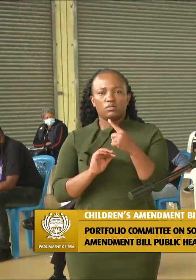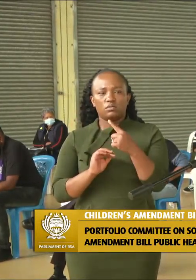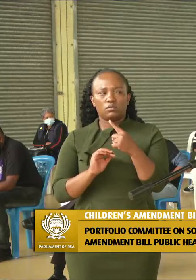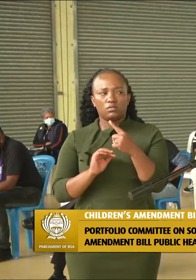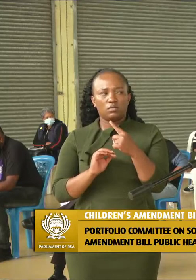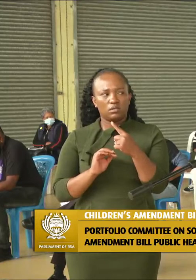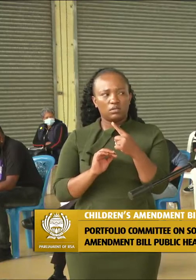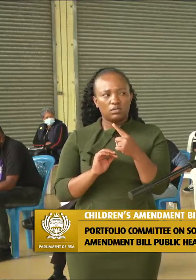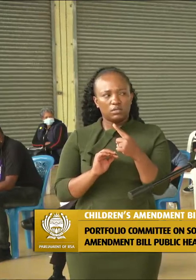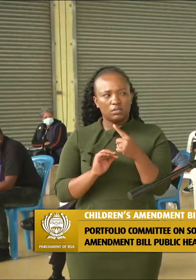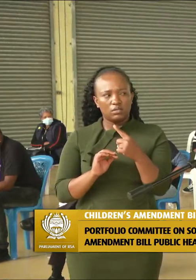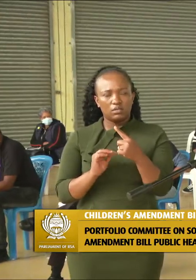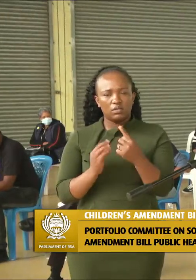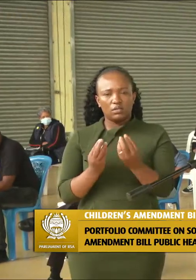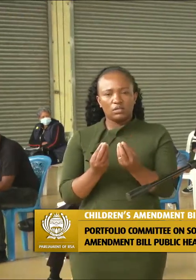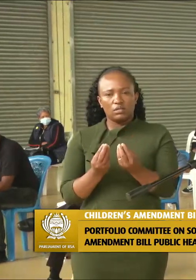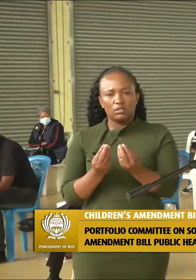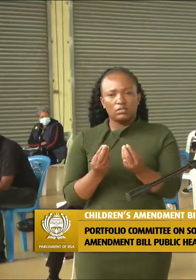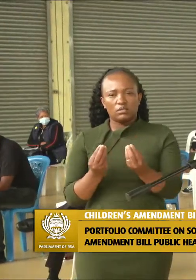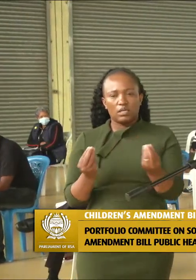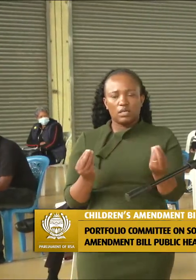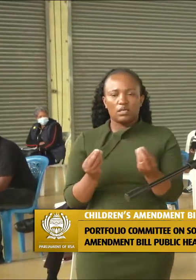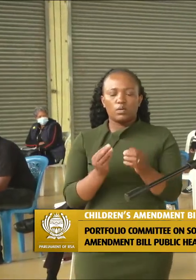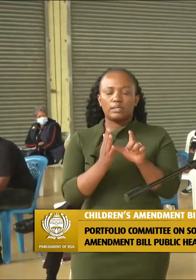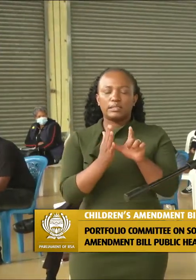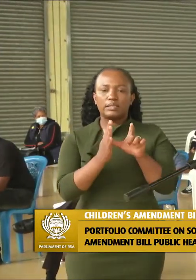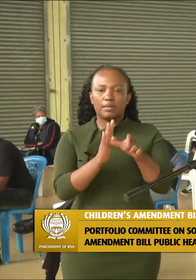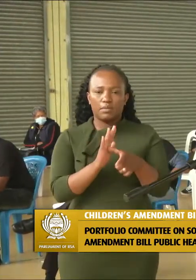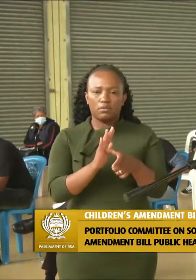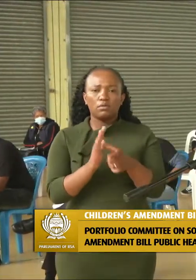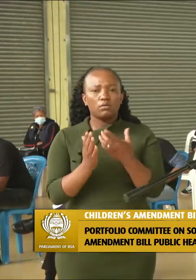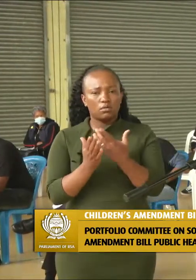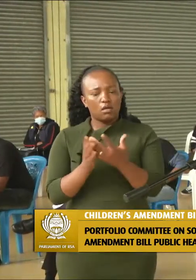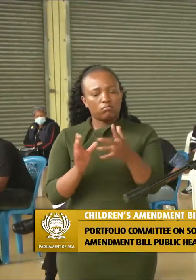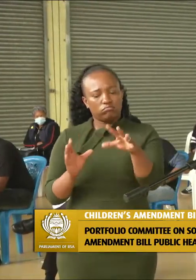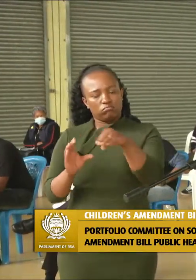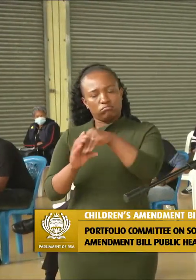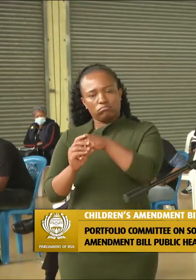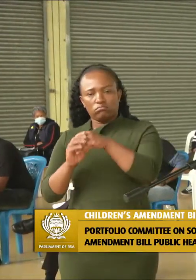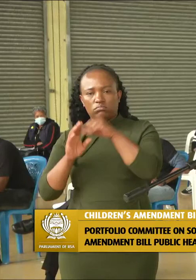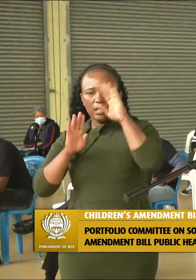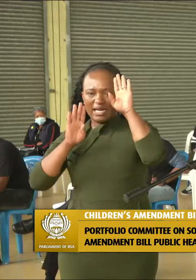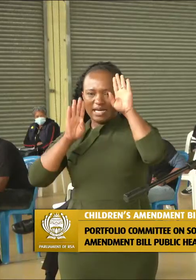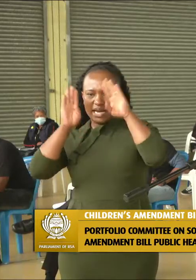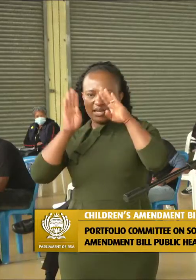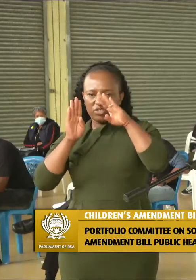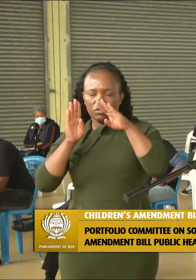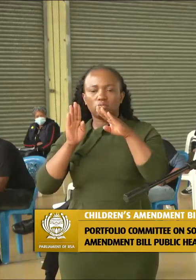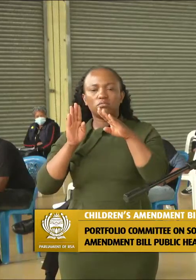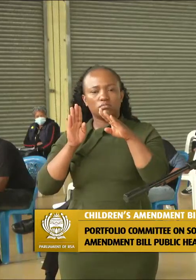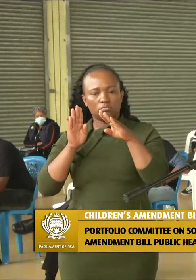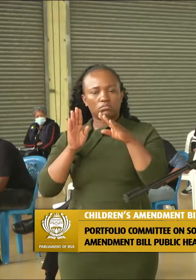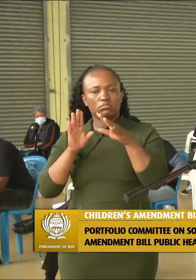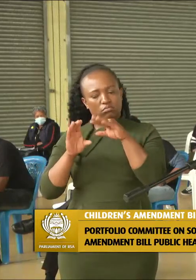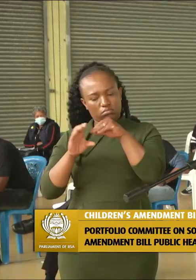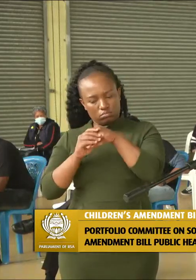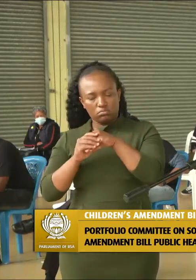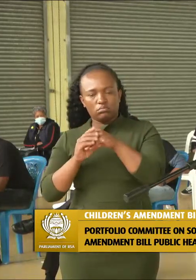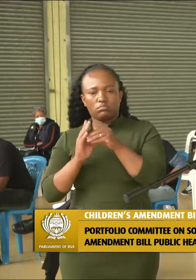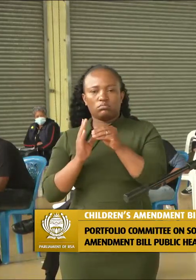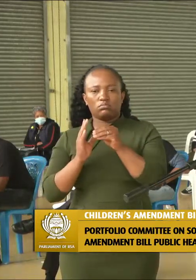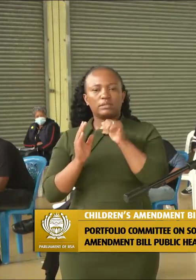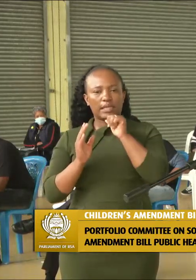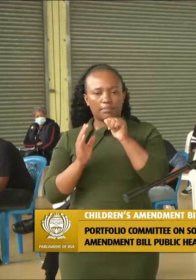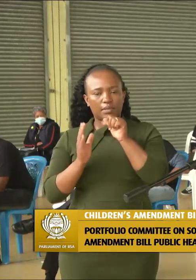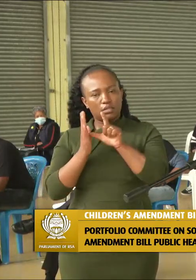bayidinga ukuthi zibe khona ema-creche. The amendment bill does mention that they need all the child